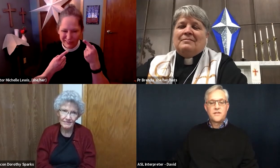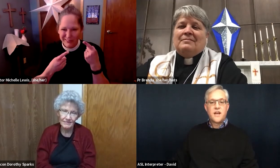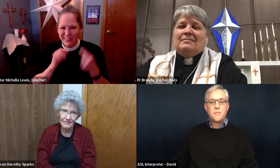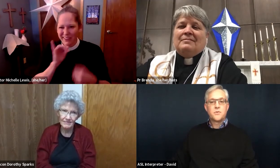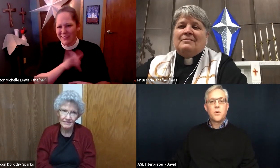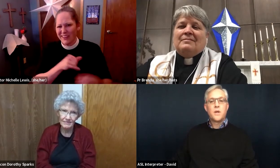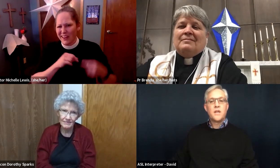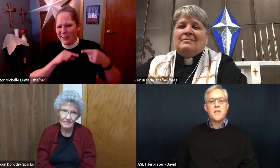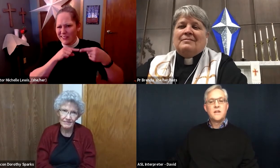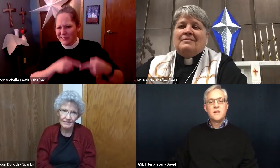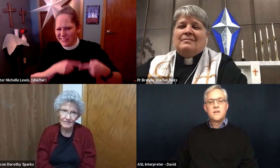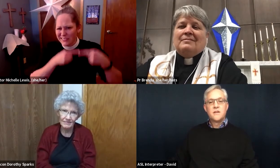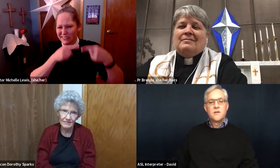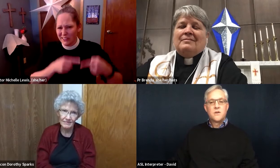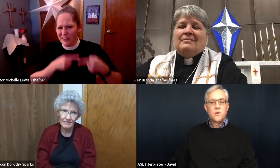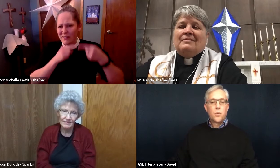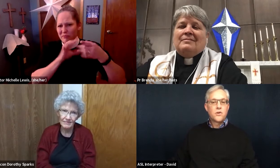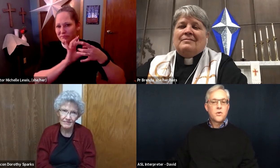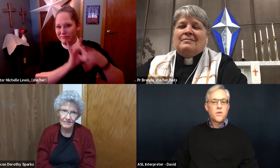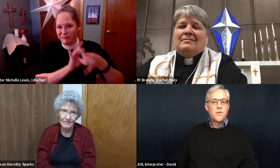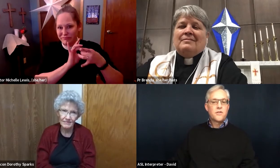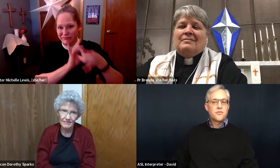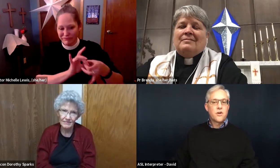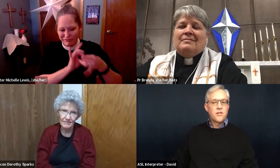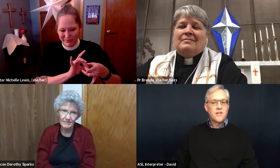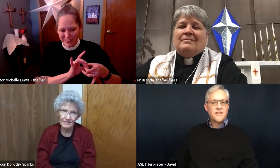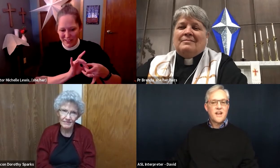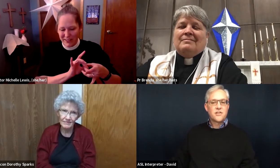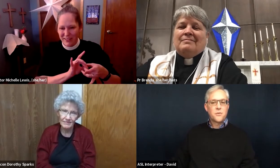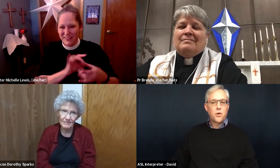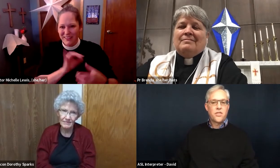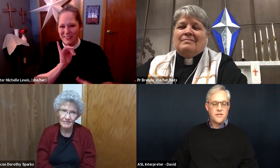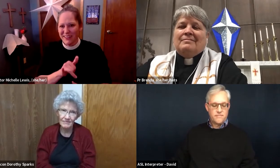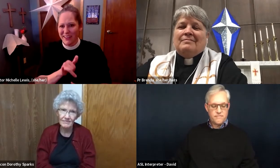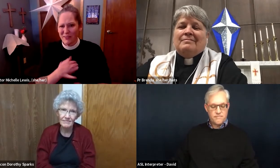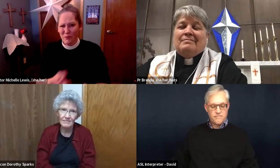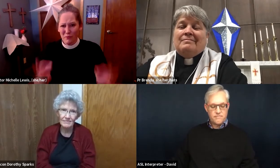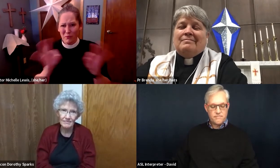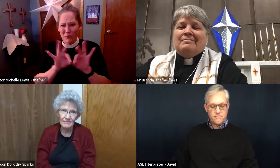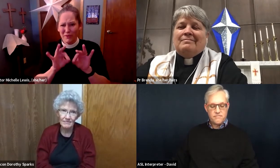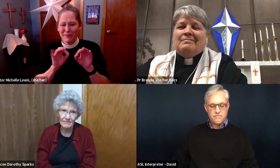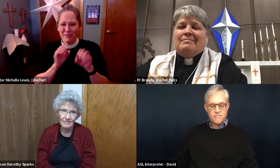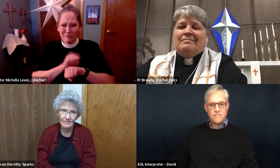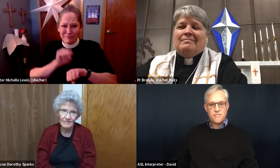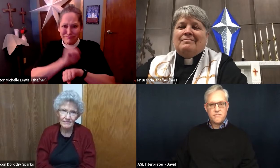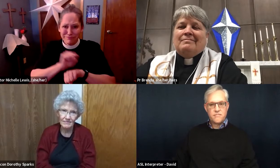There are times where we wonder whether the struggle is actually worth it.